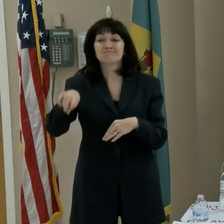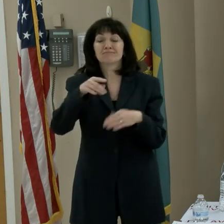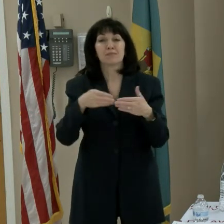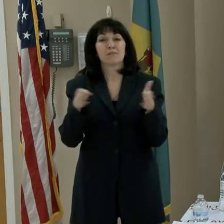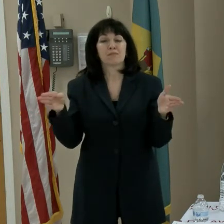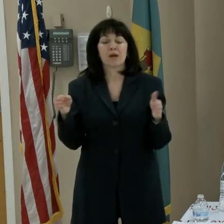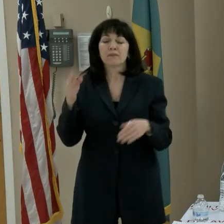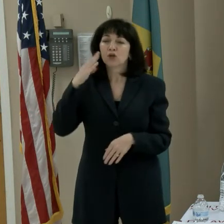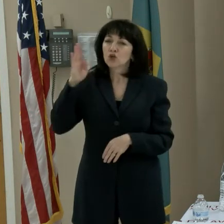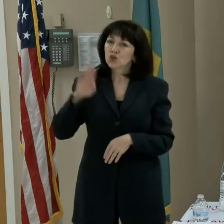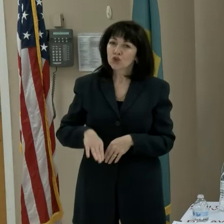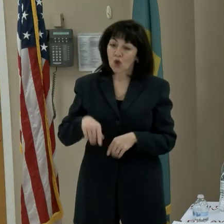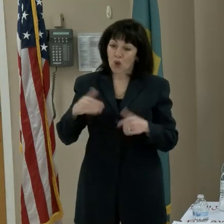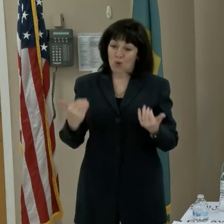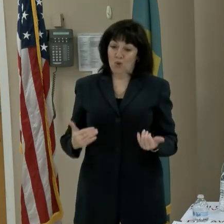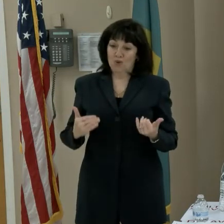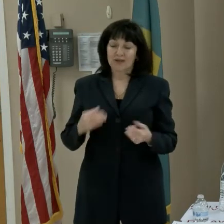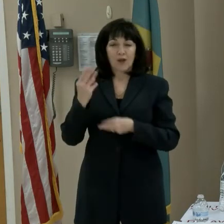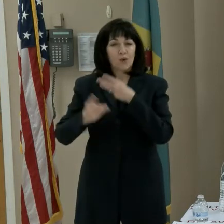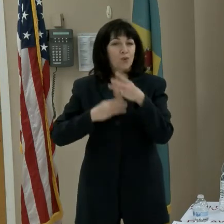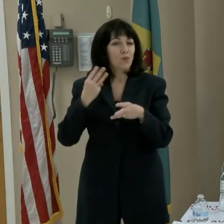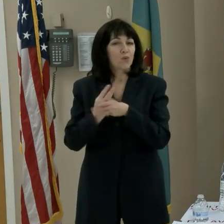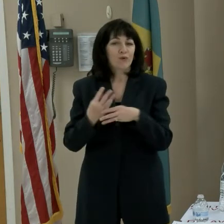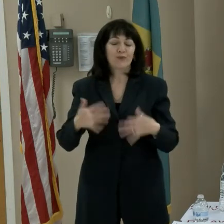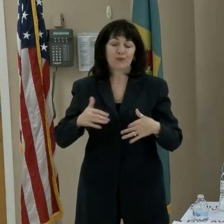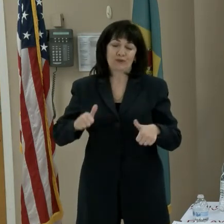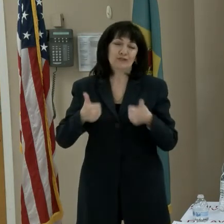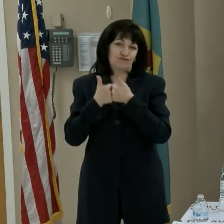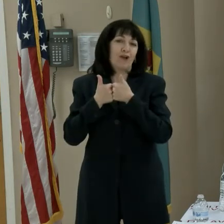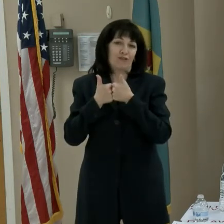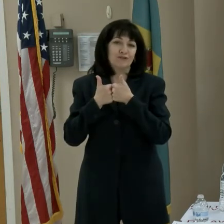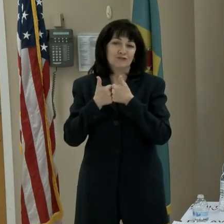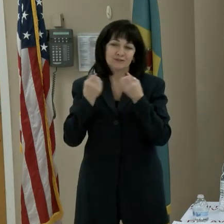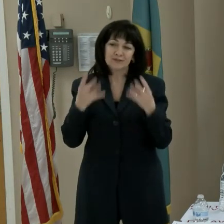We know that this is a challenging time for a lot of